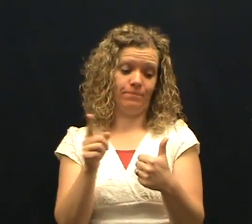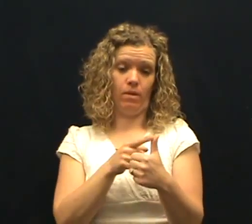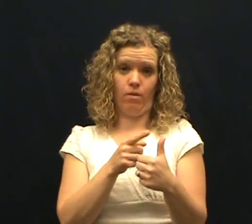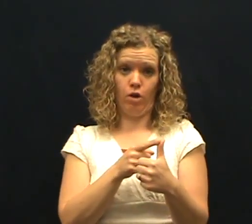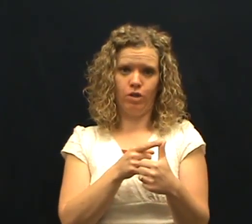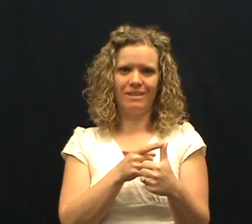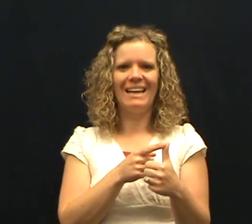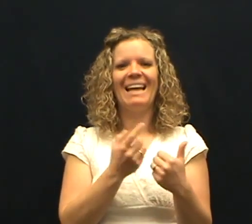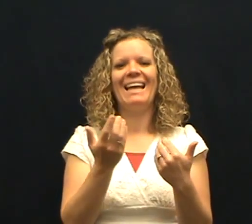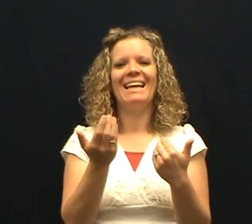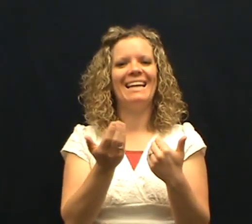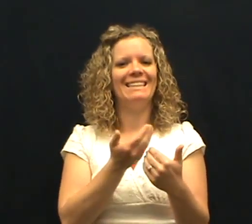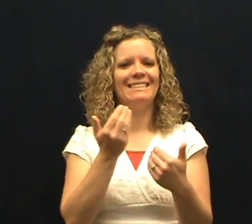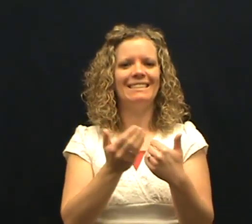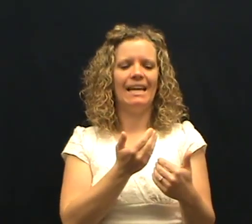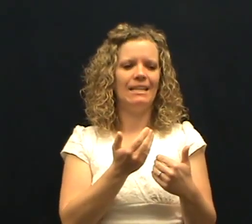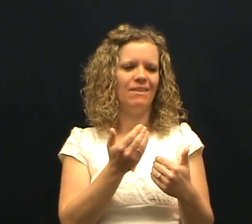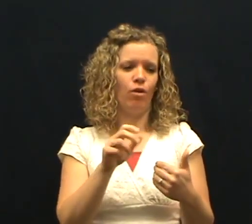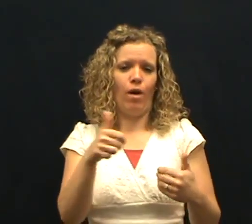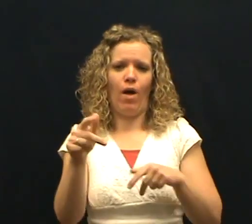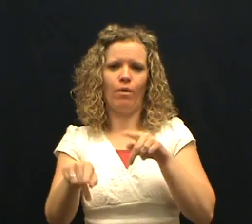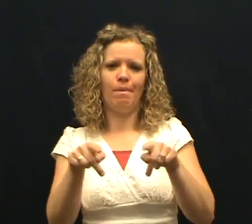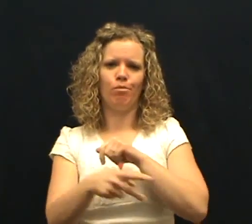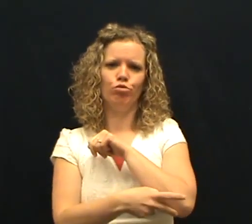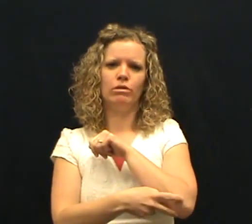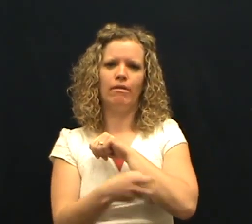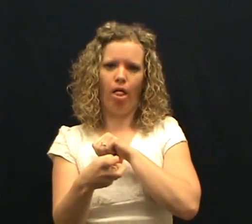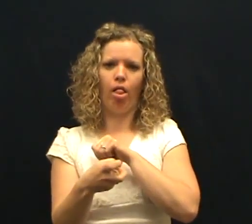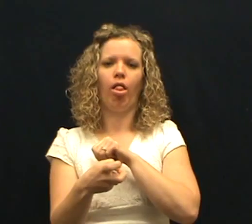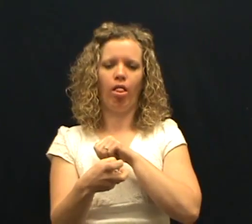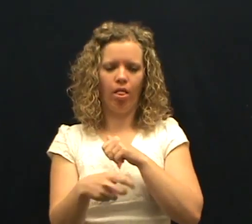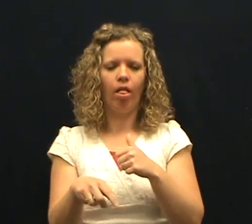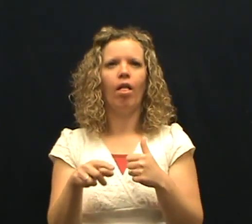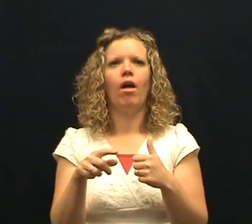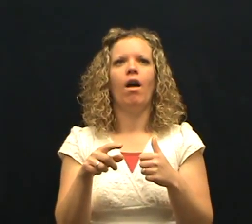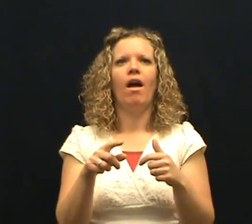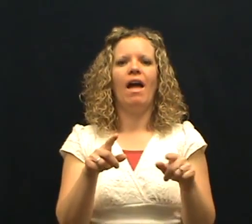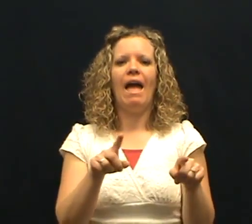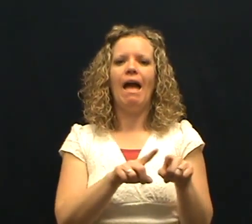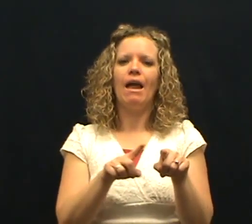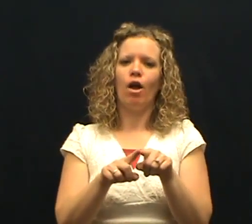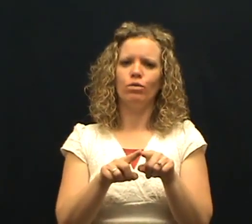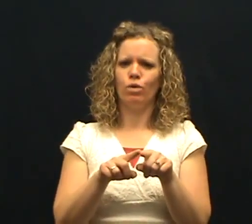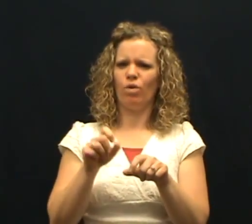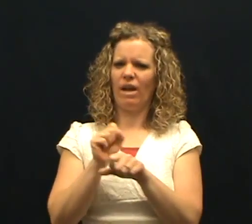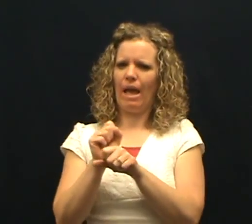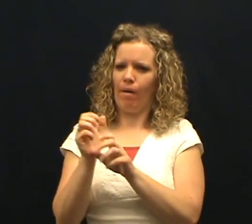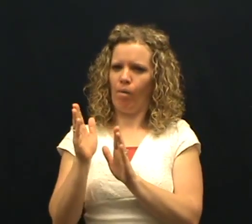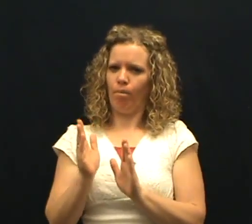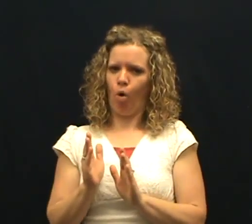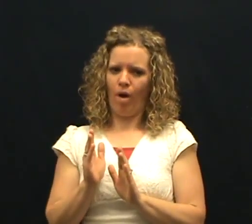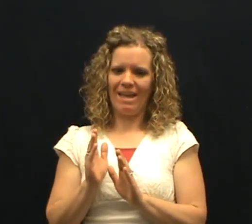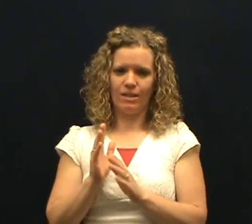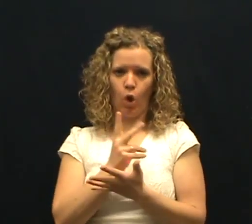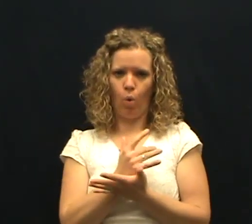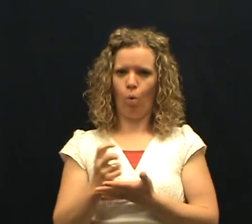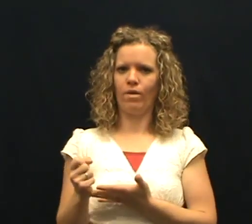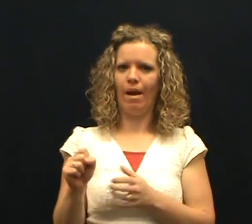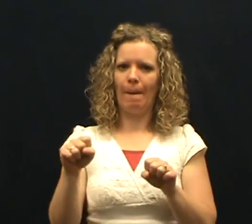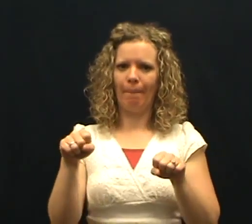stolen or potentially easily stolen and then usable by employees and others. And so you have to be quite careful